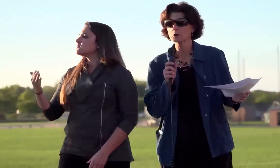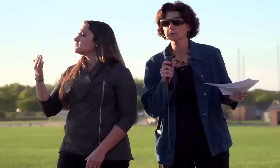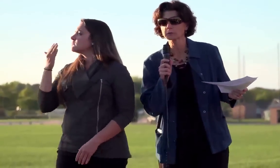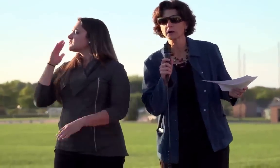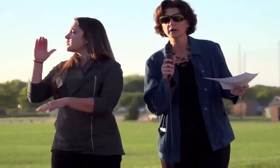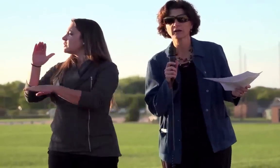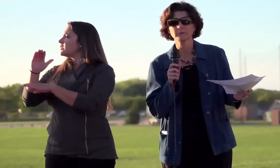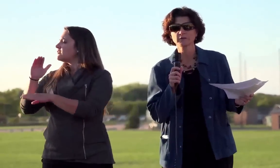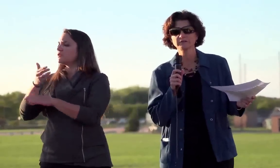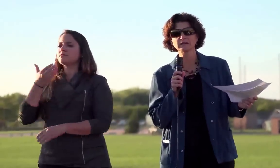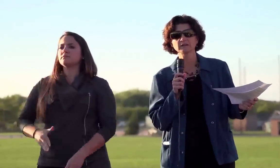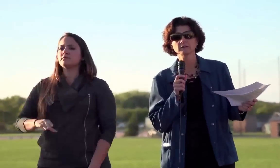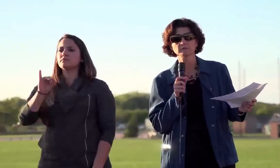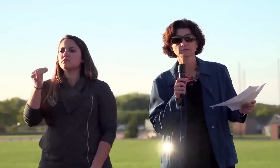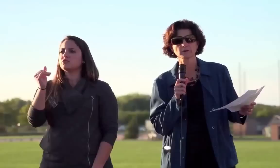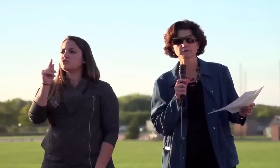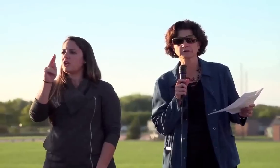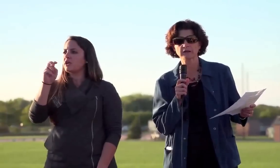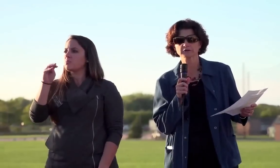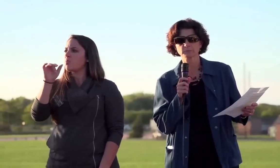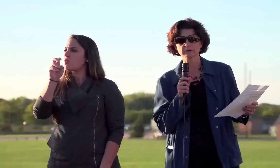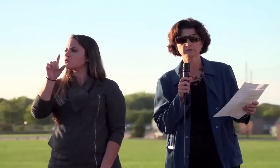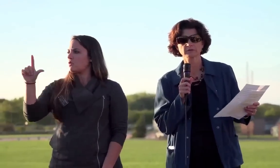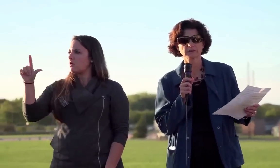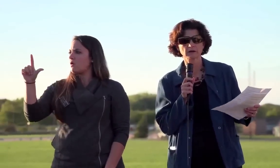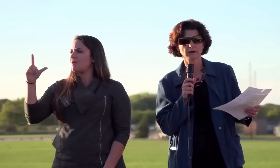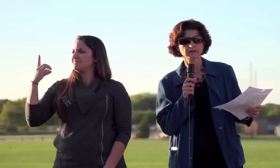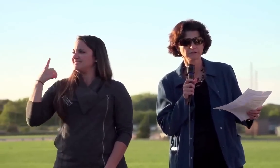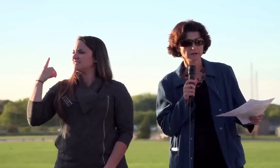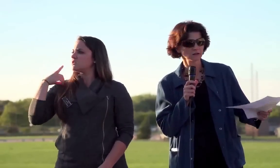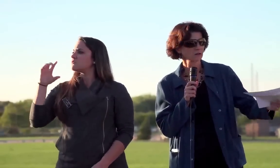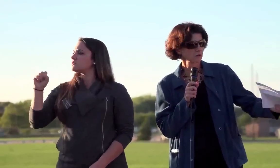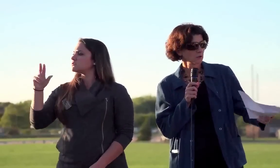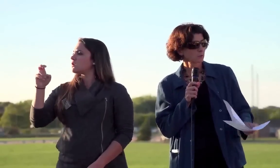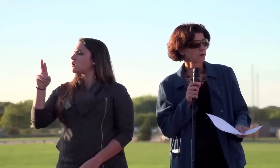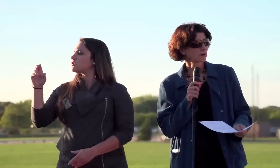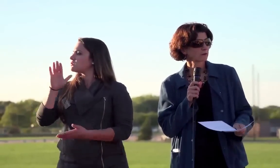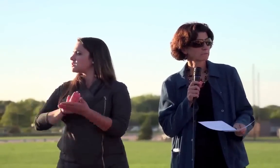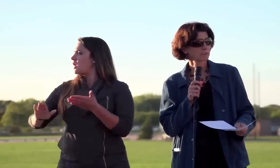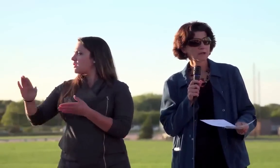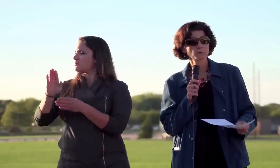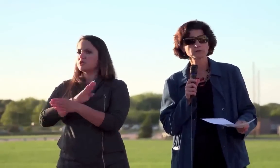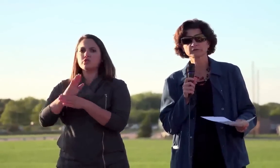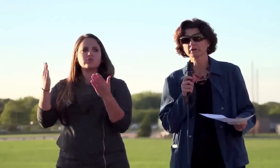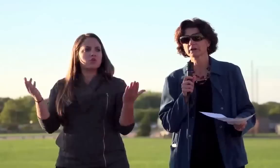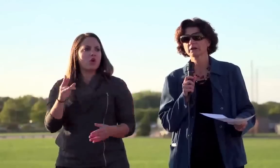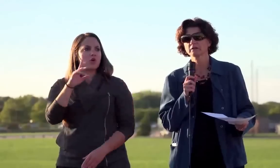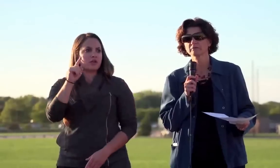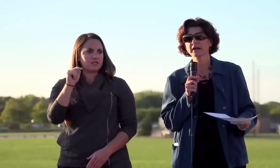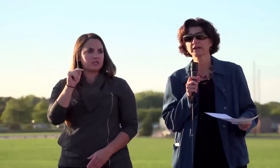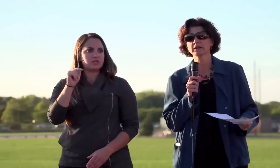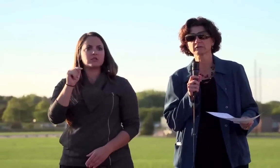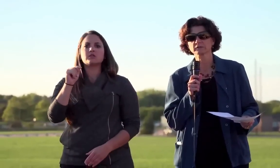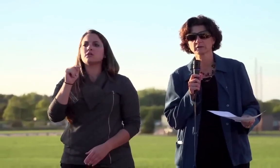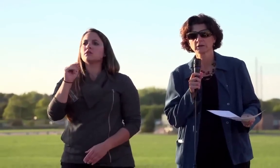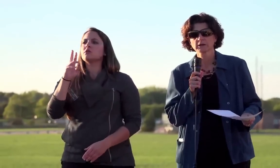I'm the Dean of the Saunders College of Business at RIT, where Ben was studying finance.